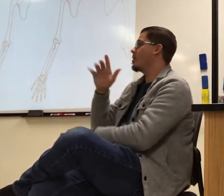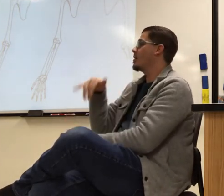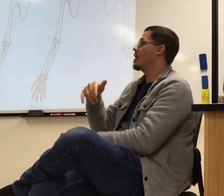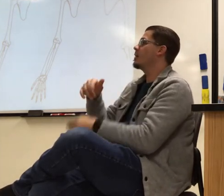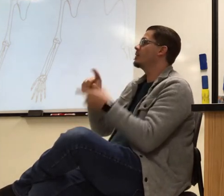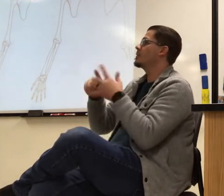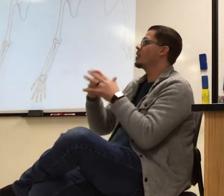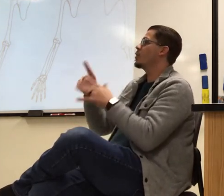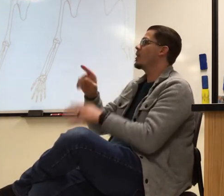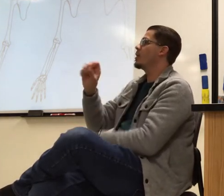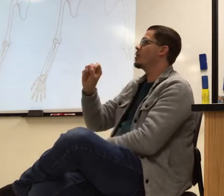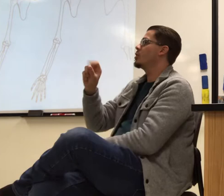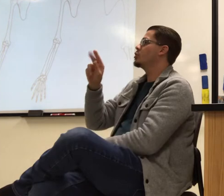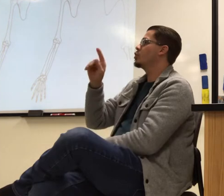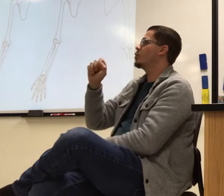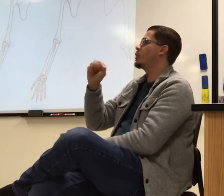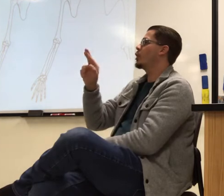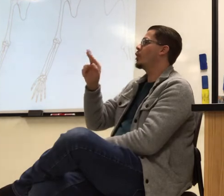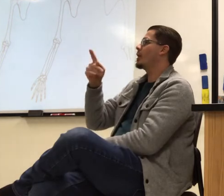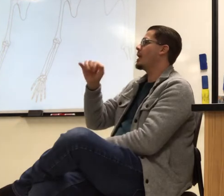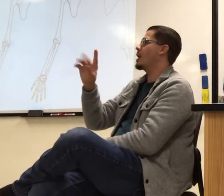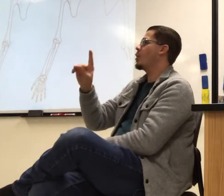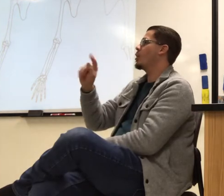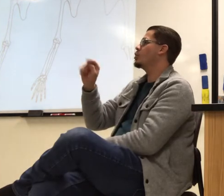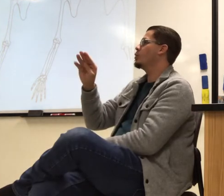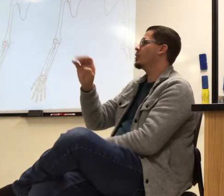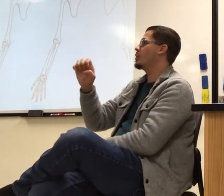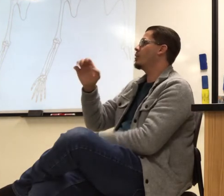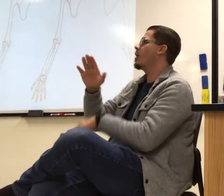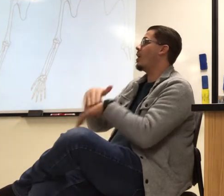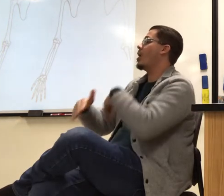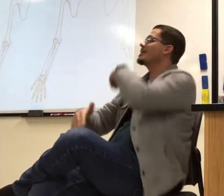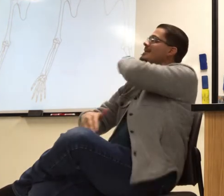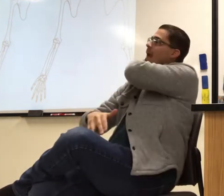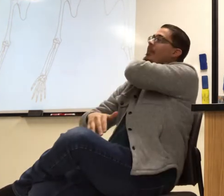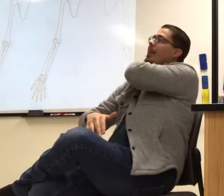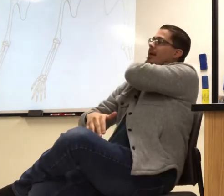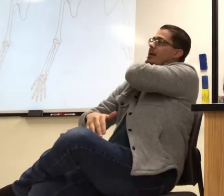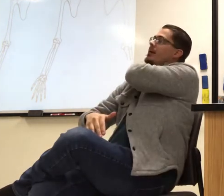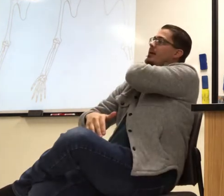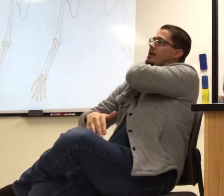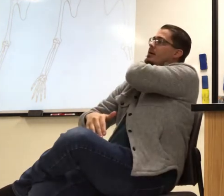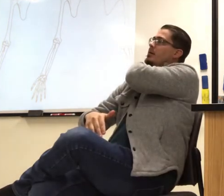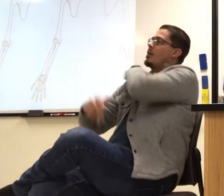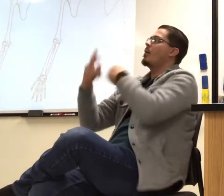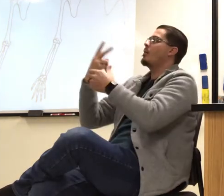supraglenoid tubercle. That's on the scapula. Both of these are on the scapula.